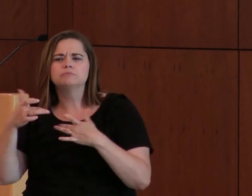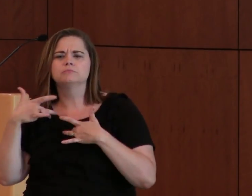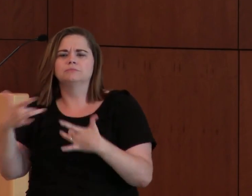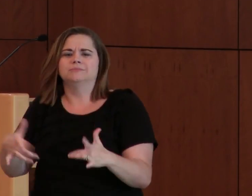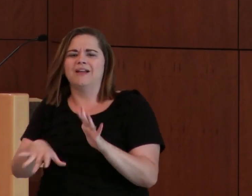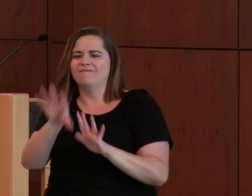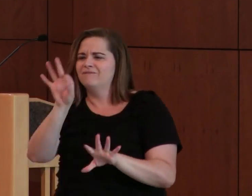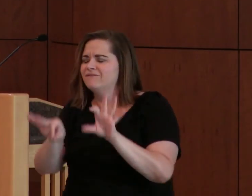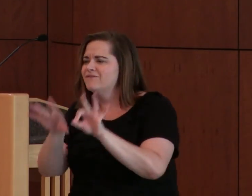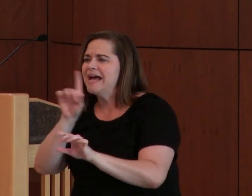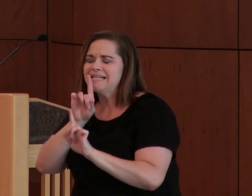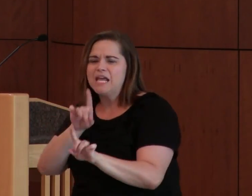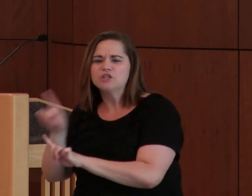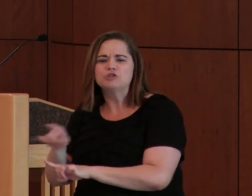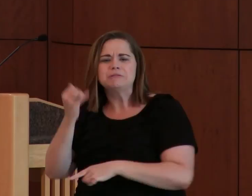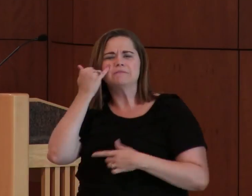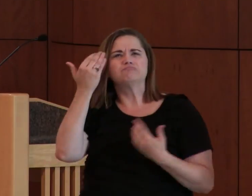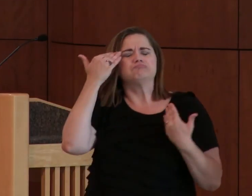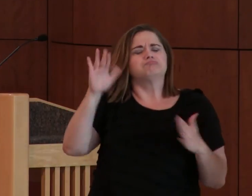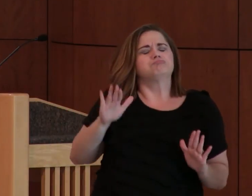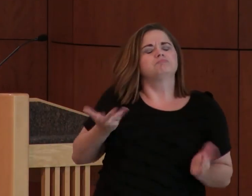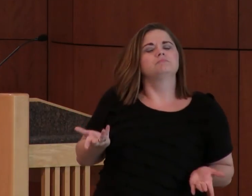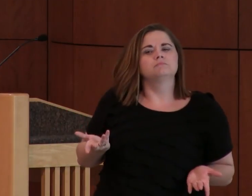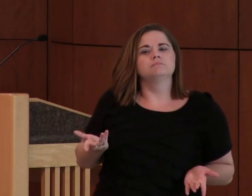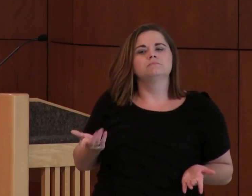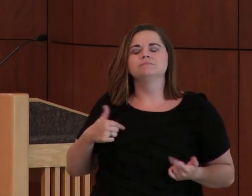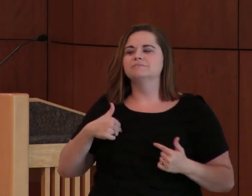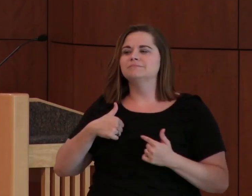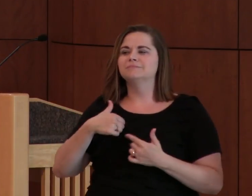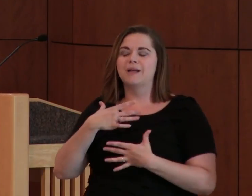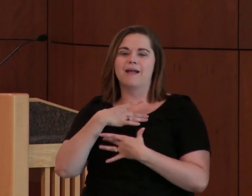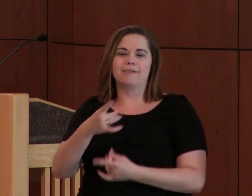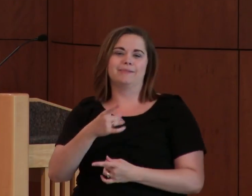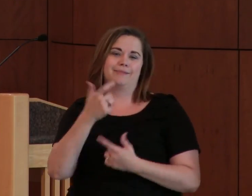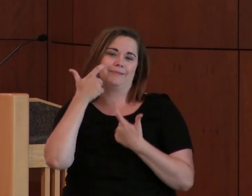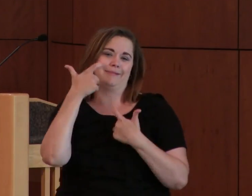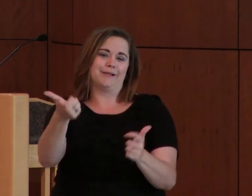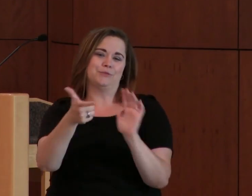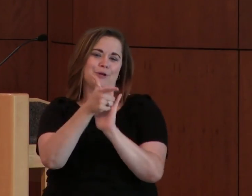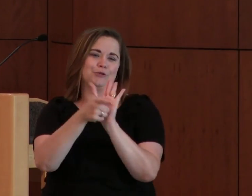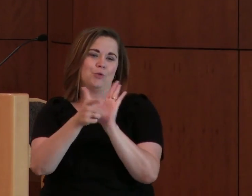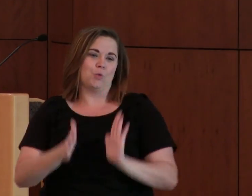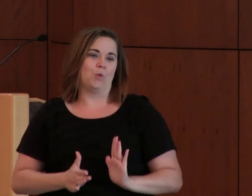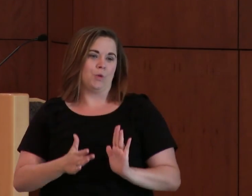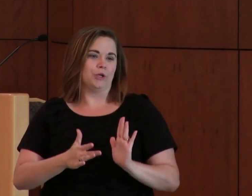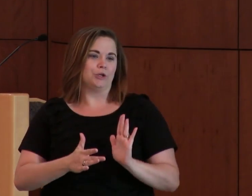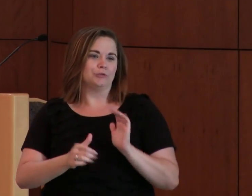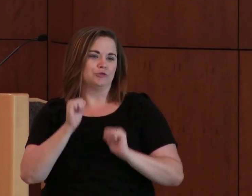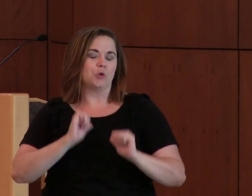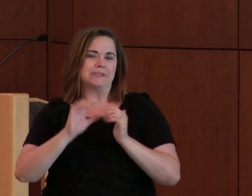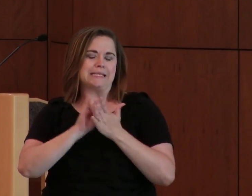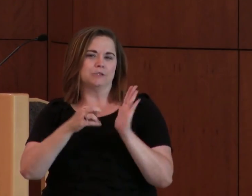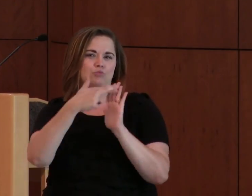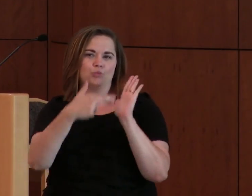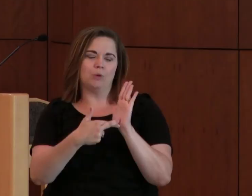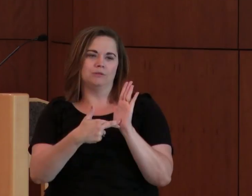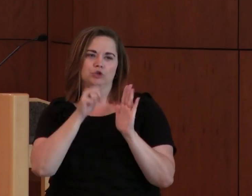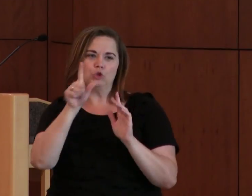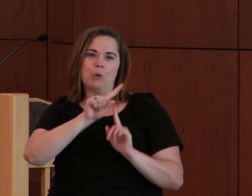answers for things that we don't know, but I like to watch lawyer shows, and that seems to be one of the rules in lawyer shows, is that you never